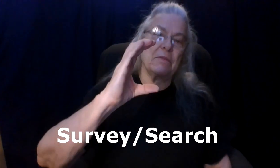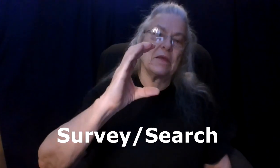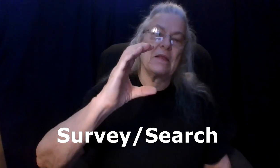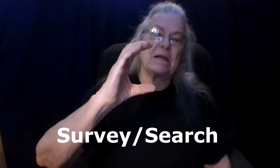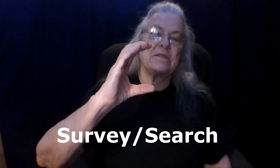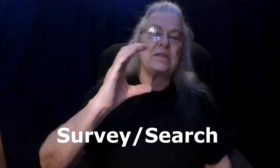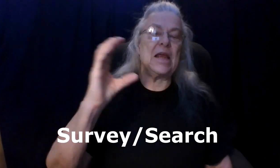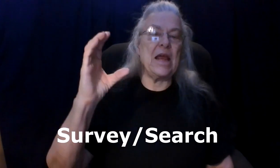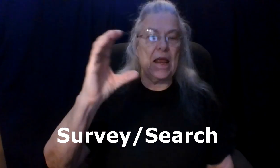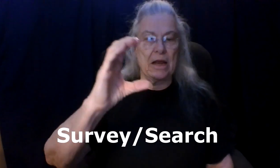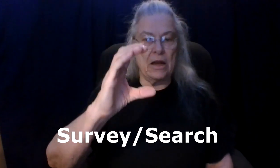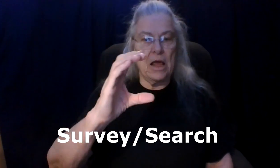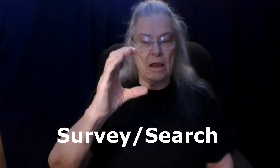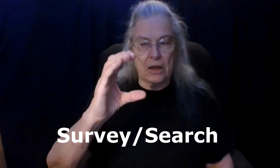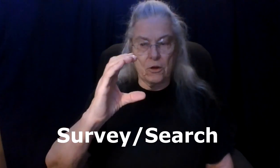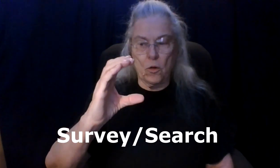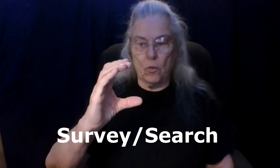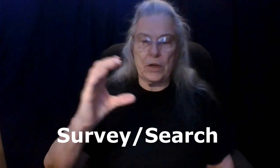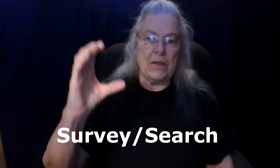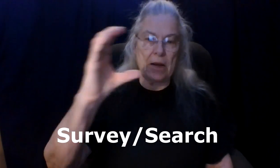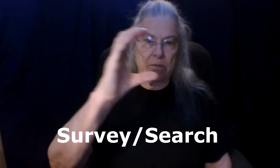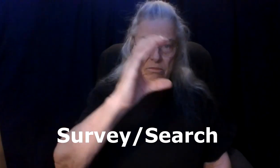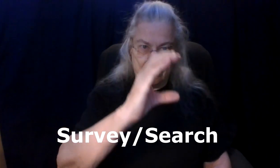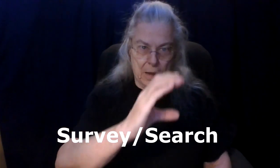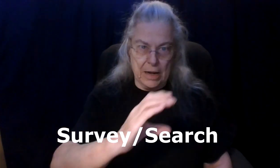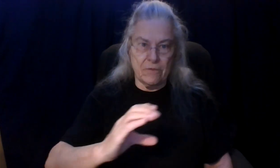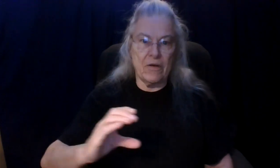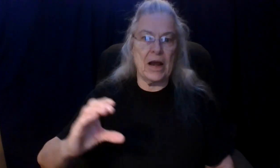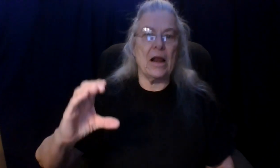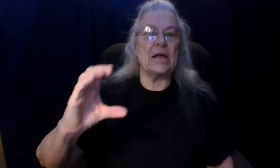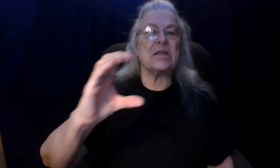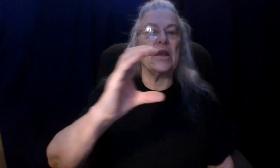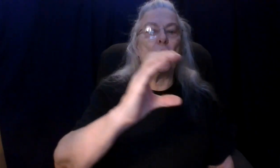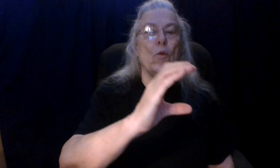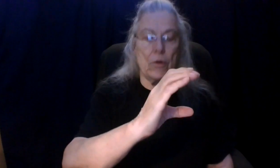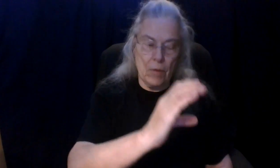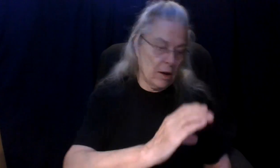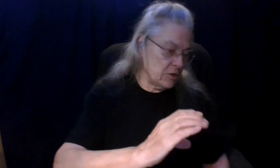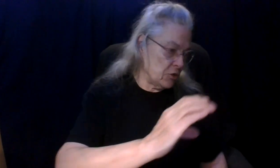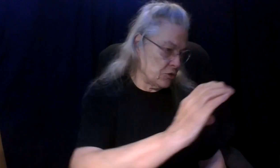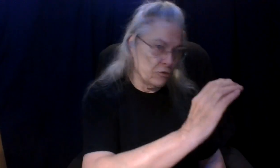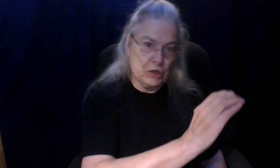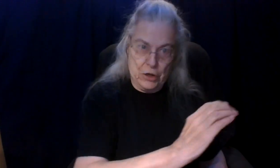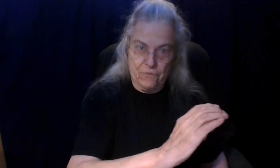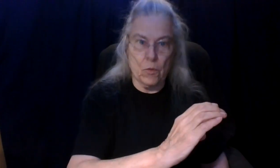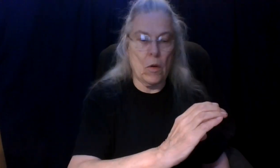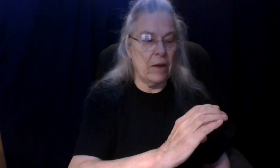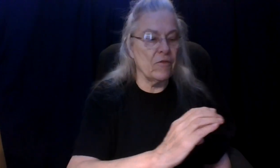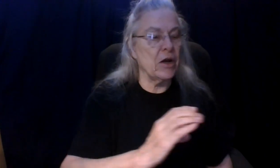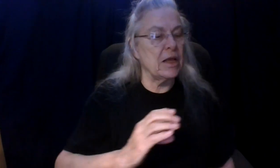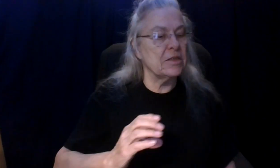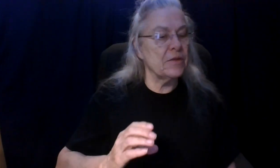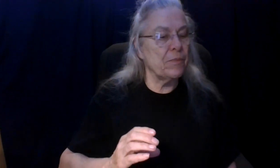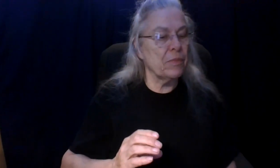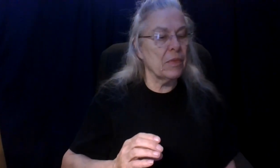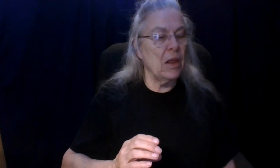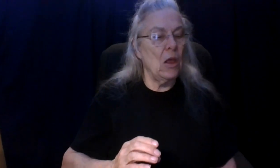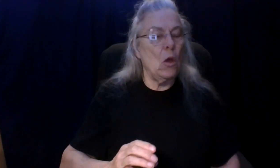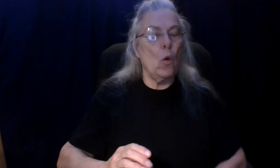that C hand, like you're holding that magnifying glass and going around searching for whatever it is.